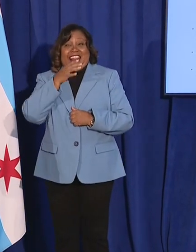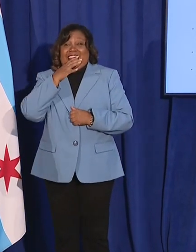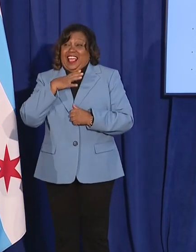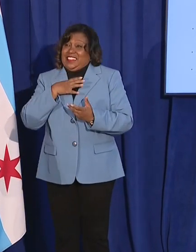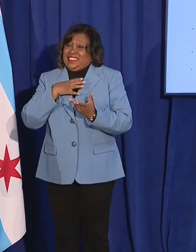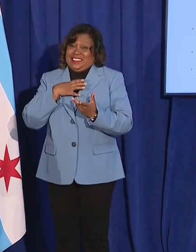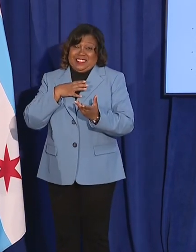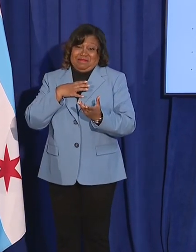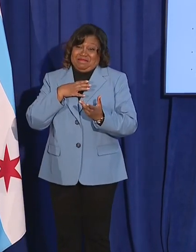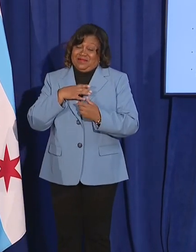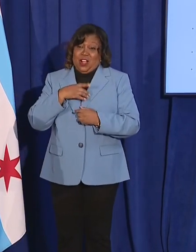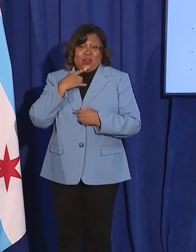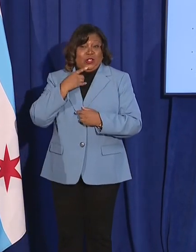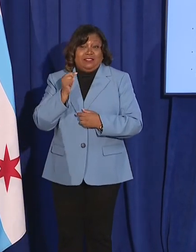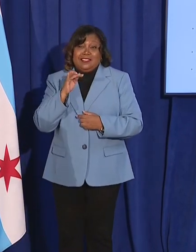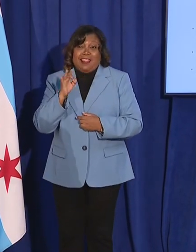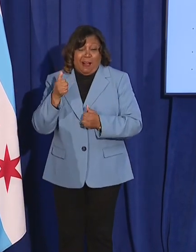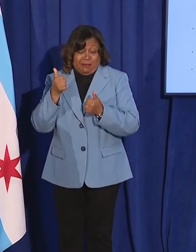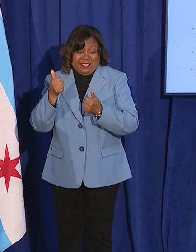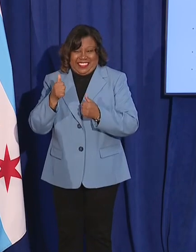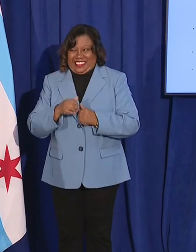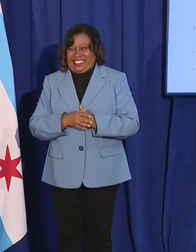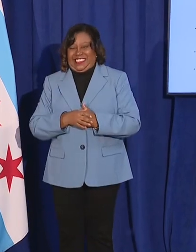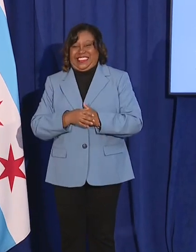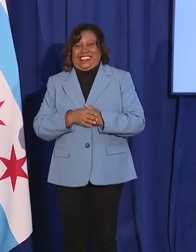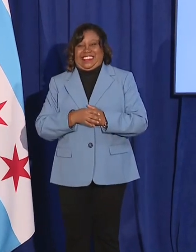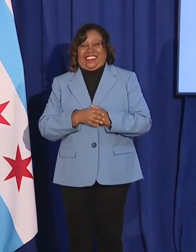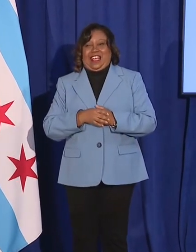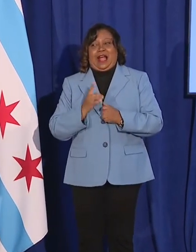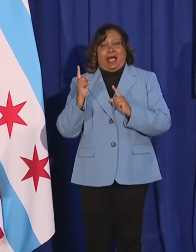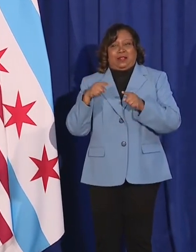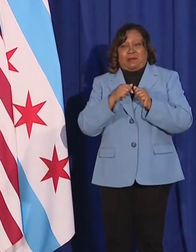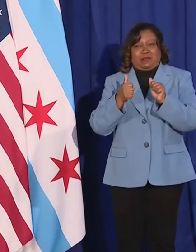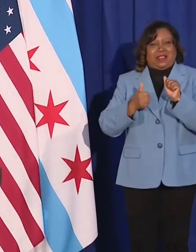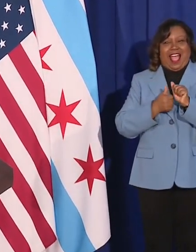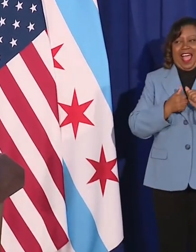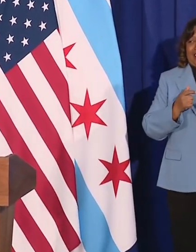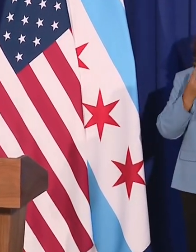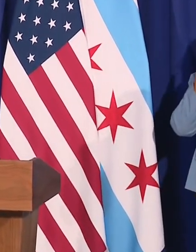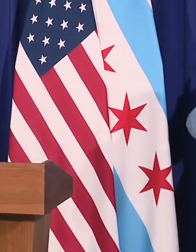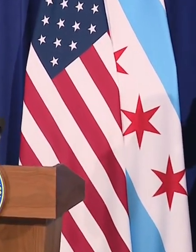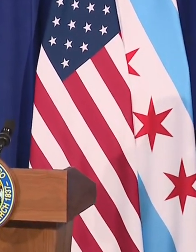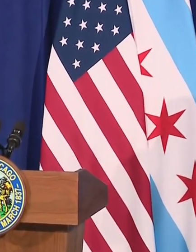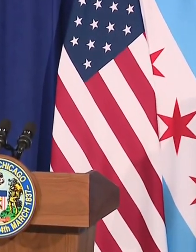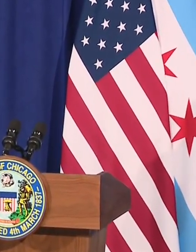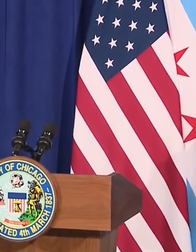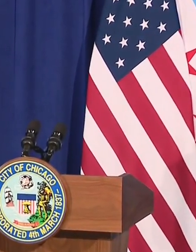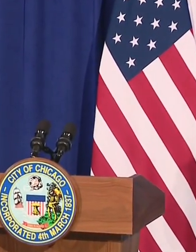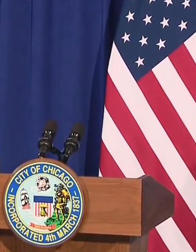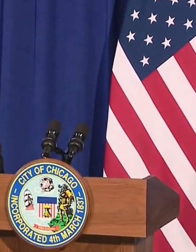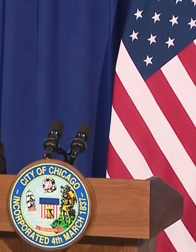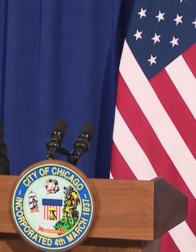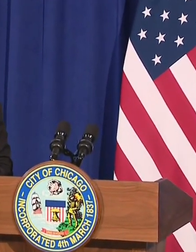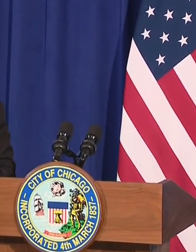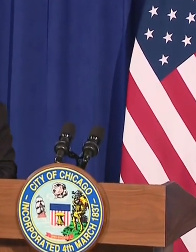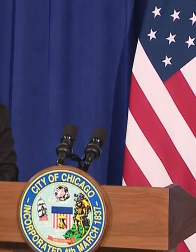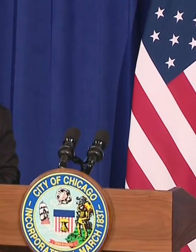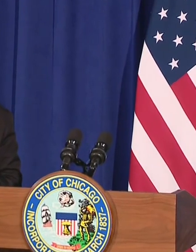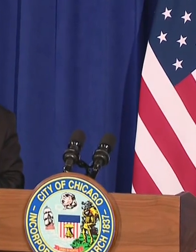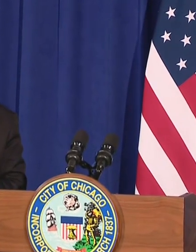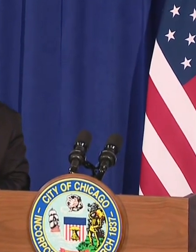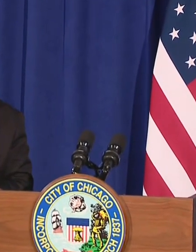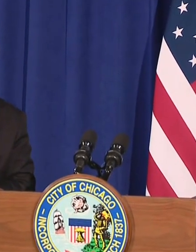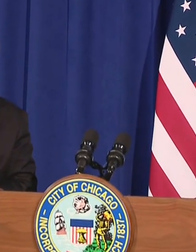Ladies, good stuff. Let me come from behind the podium and give you a little peek. For those